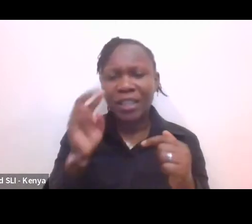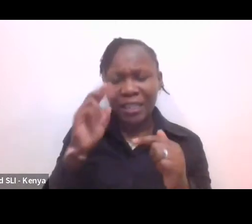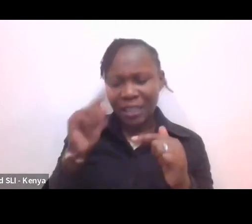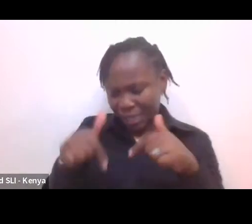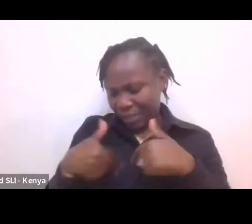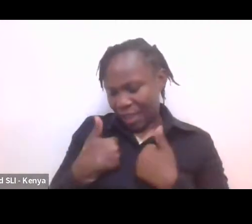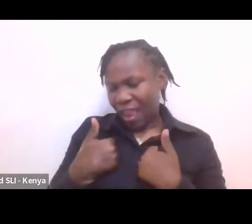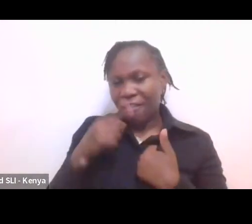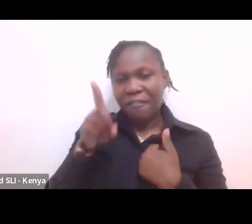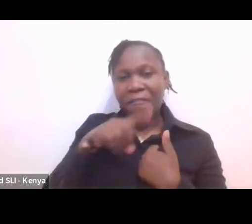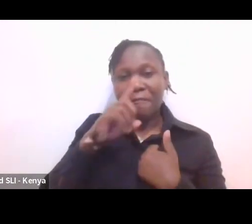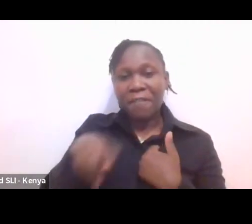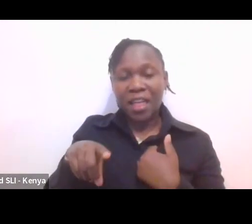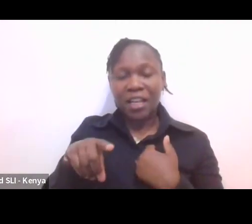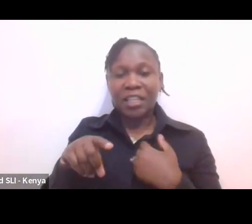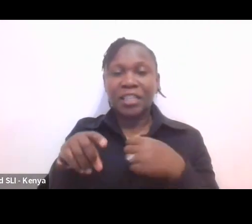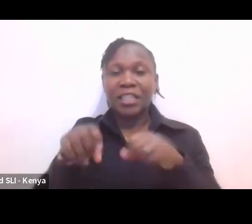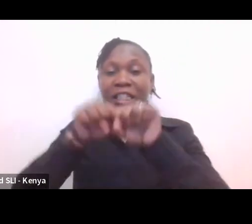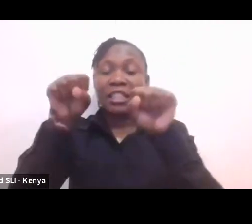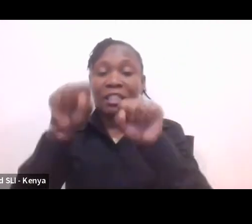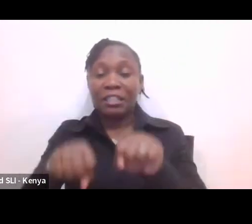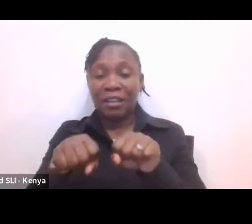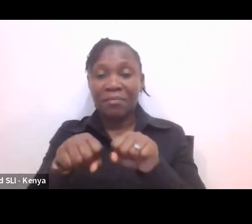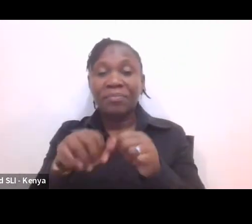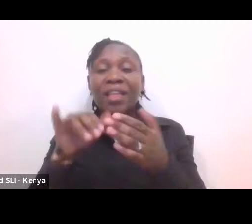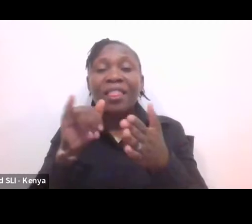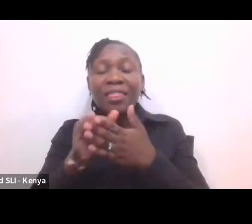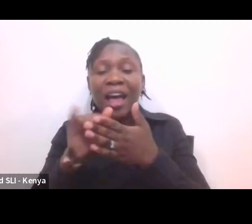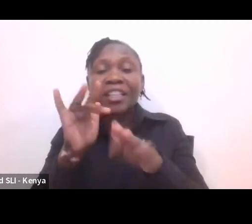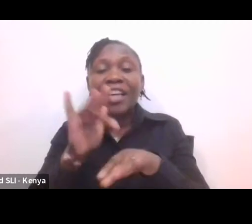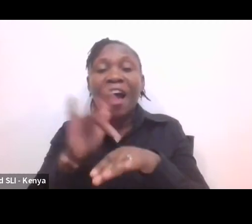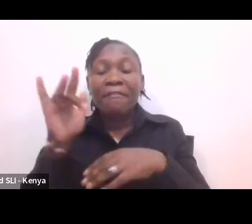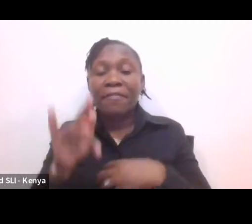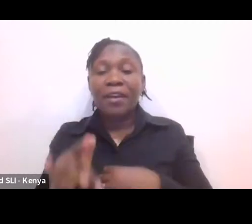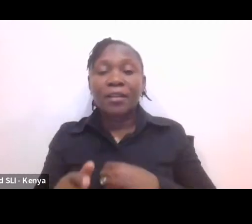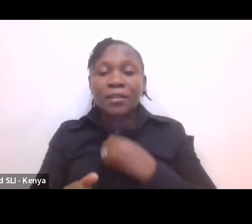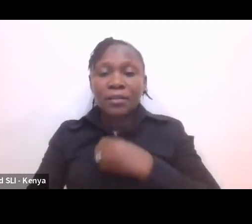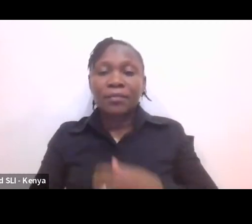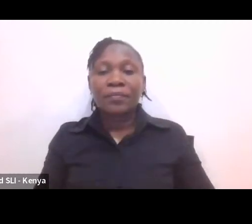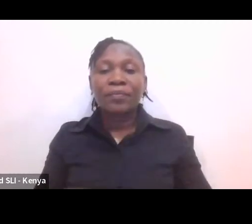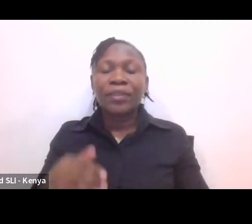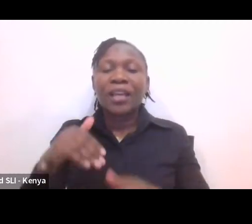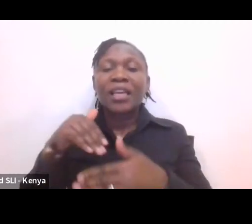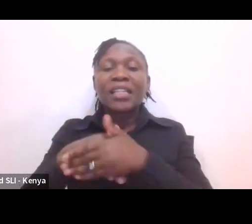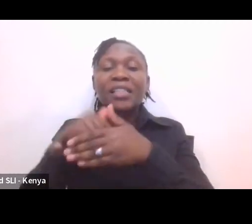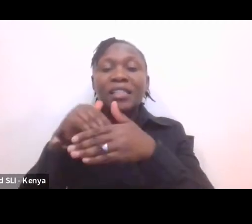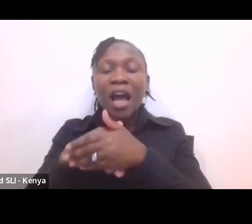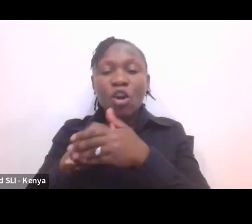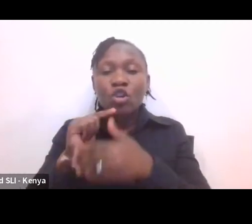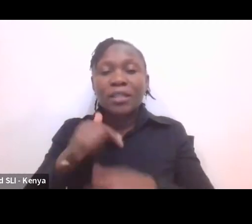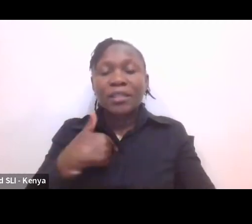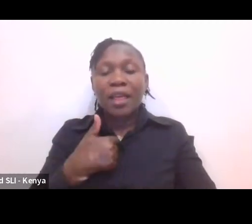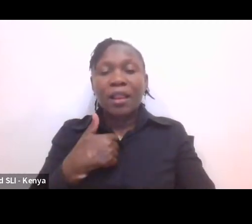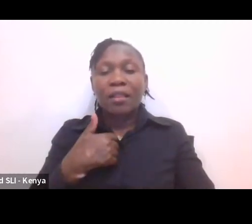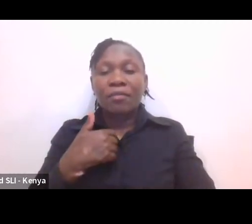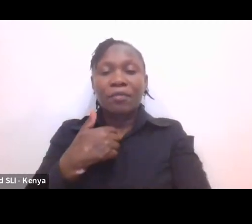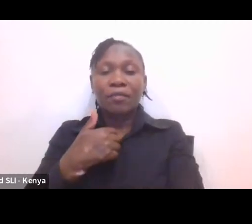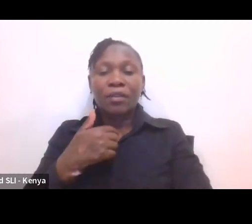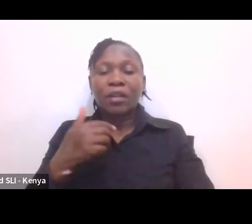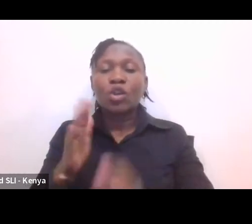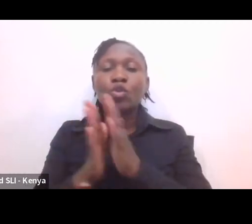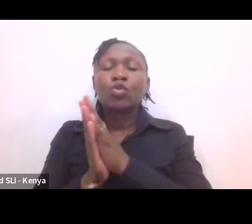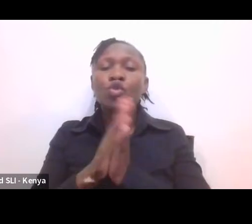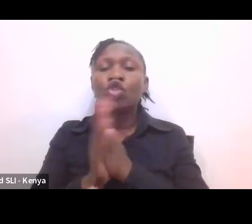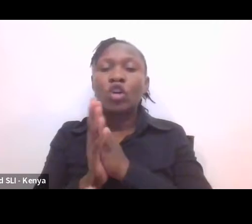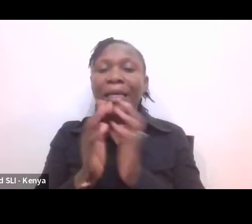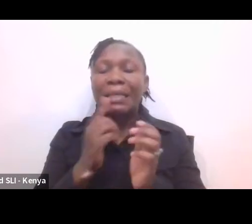And that impacts on their internal self-fulfilling narrative, on the story they tell